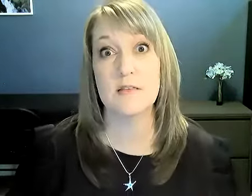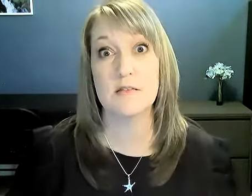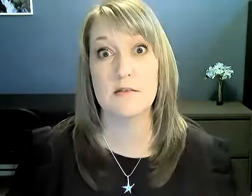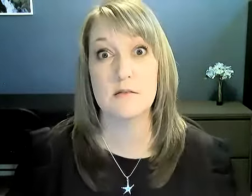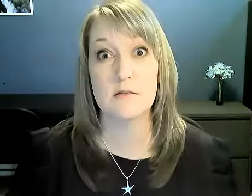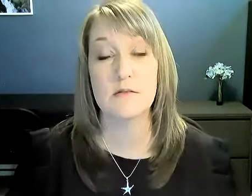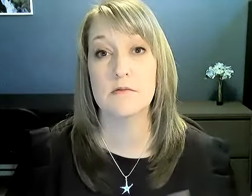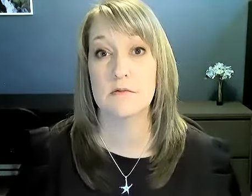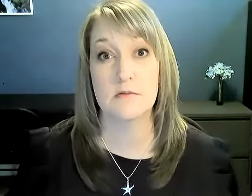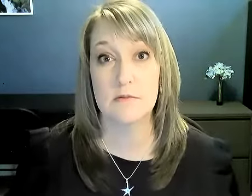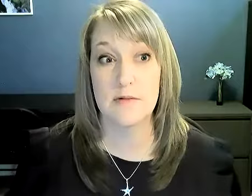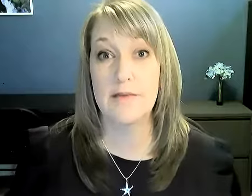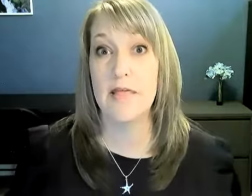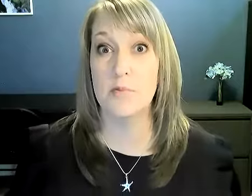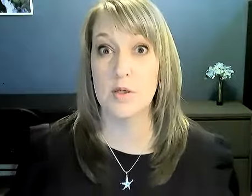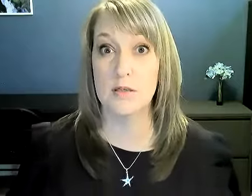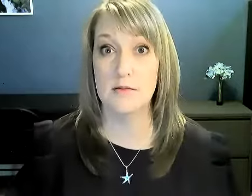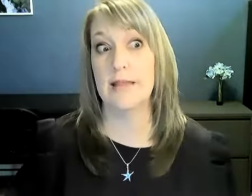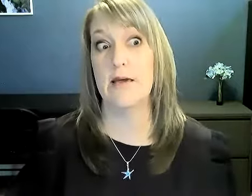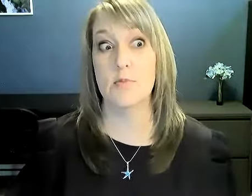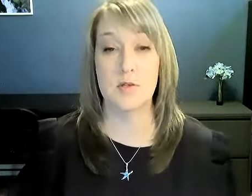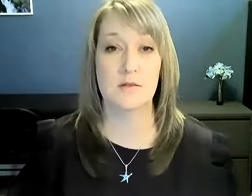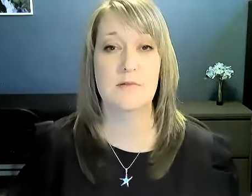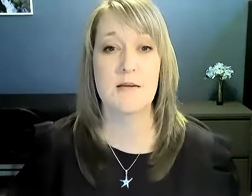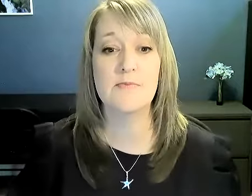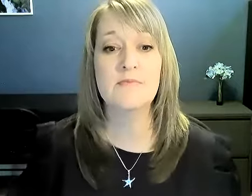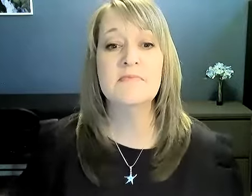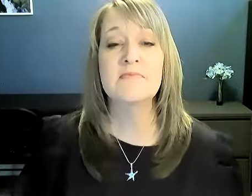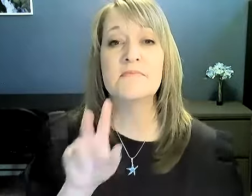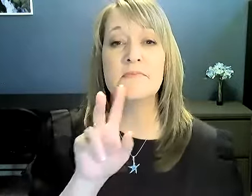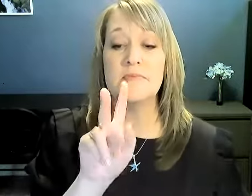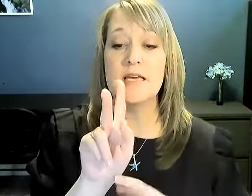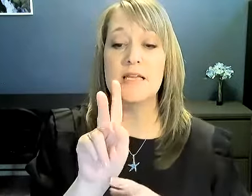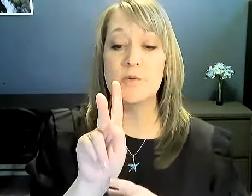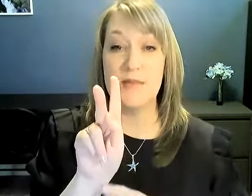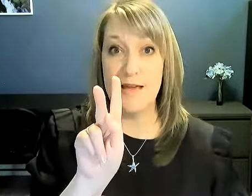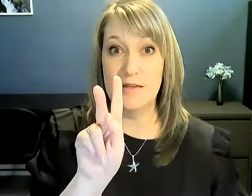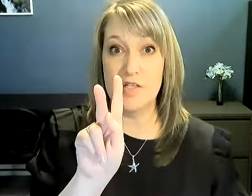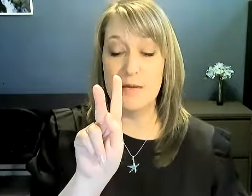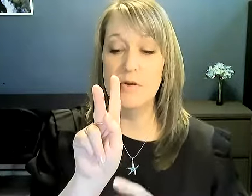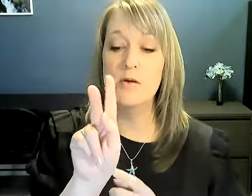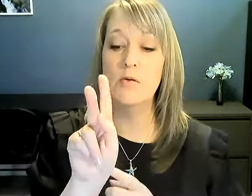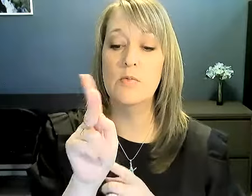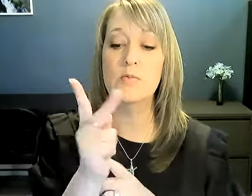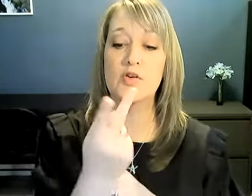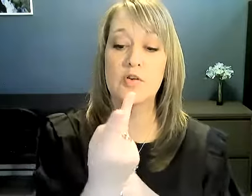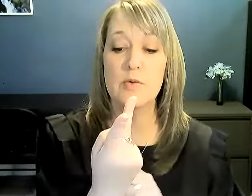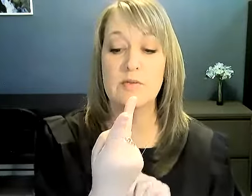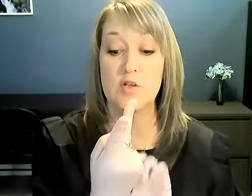us have that book, like that book, okay? Then it will be that hand shape. Turn them around so you're